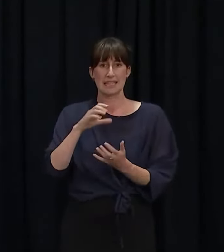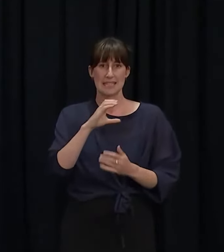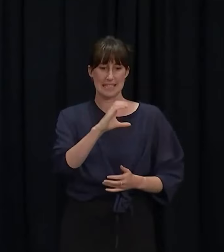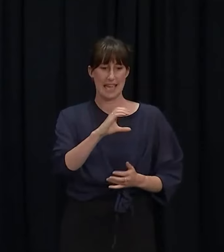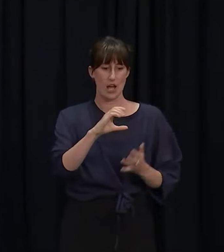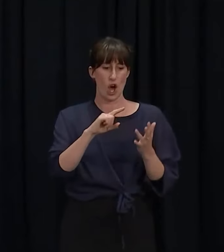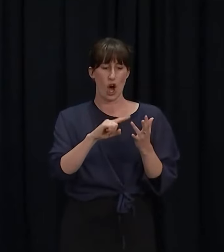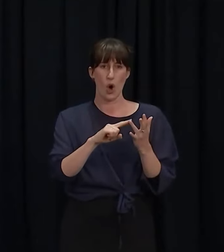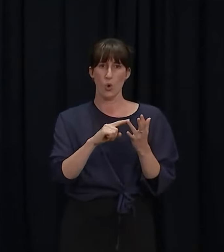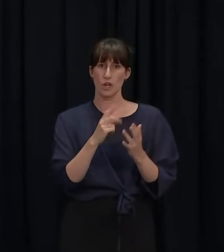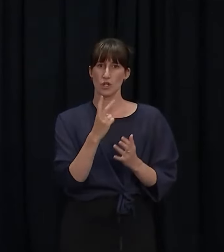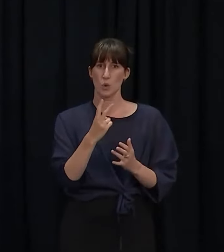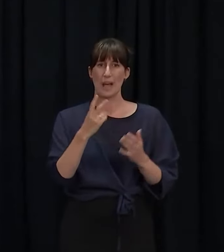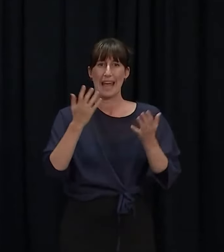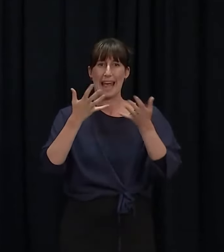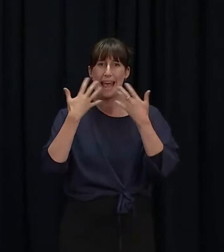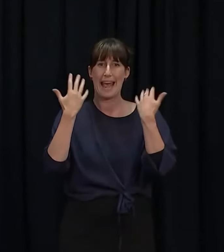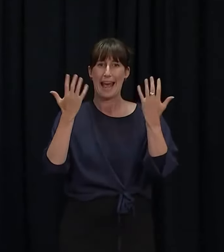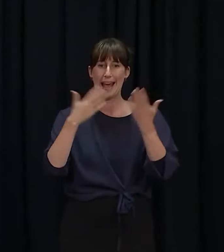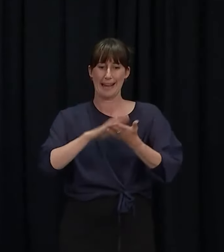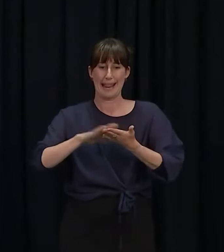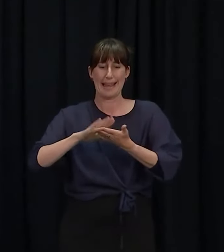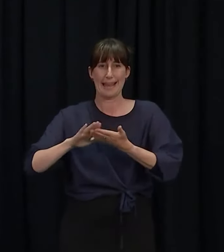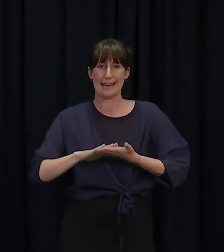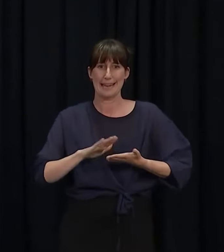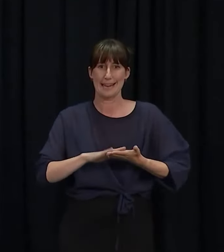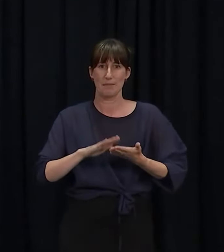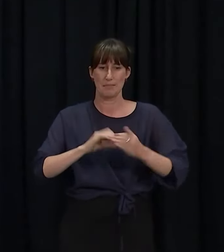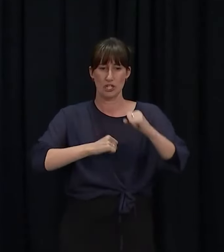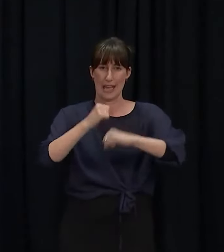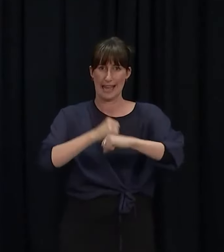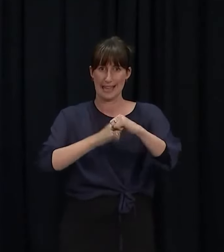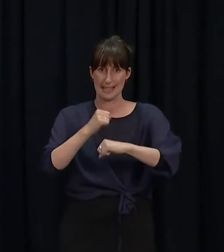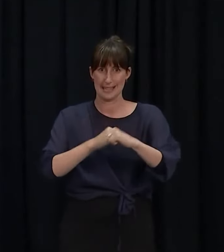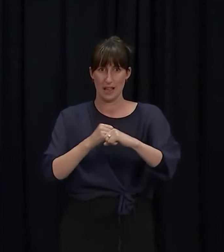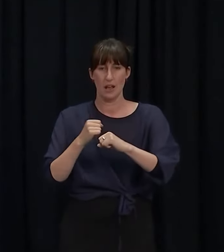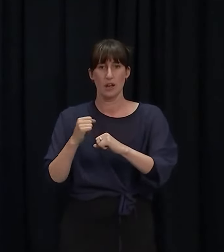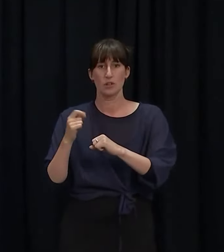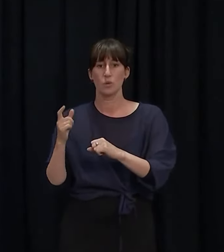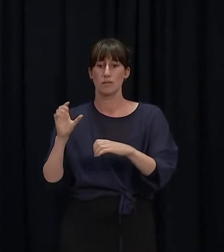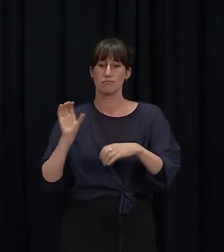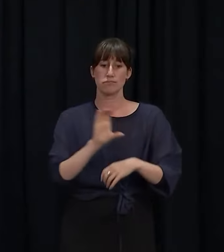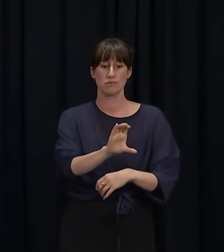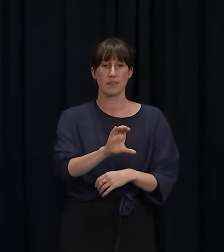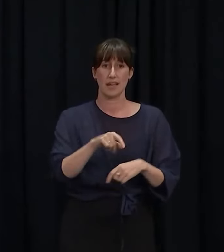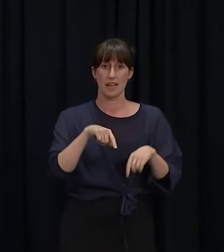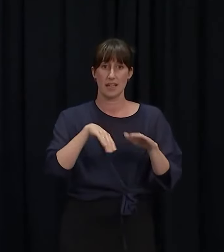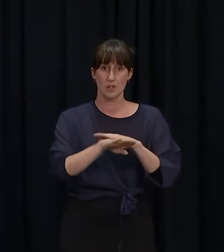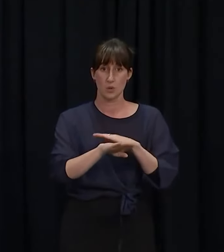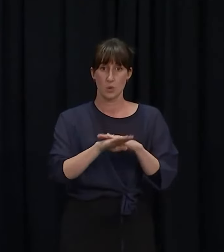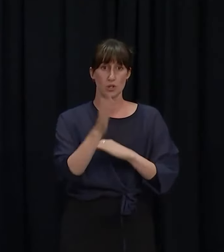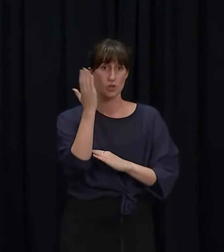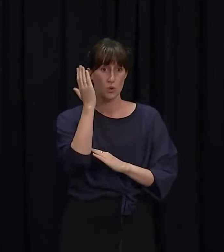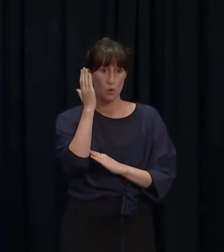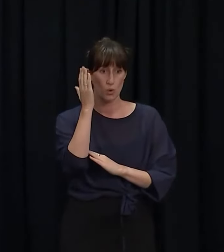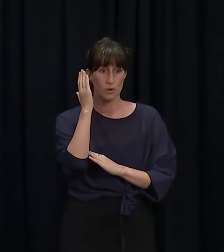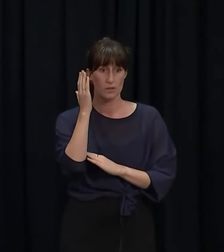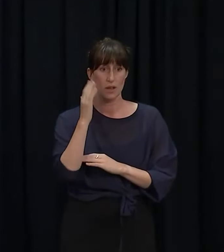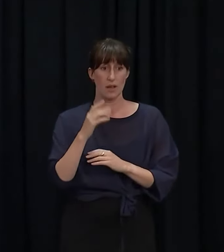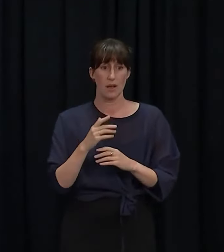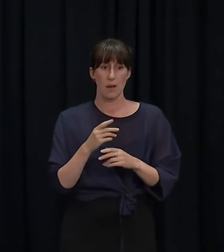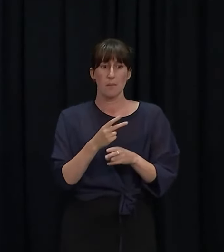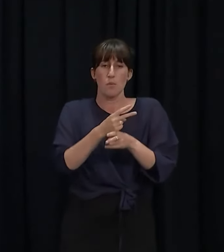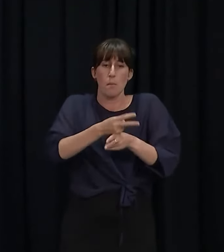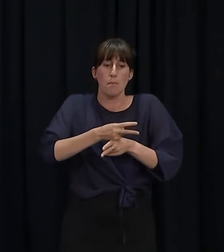schools to keep them open, keep our kids learning whilst reducing the threat of Omicron in our schools. Those CO2 monitors will help us assess the quality